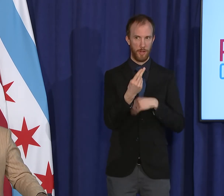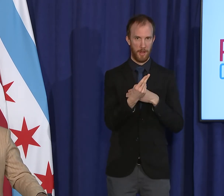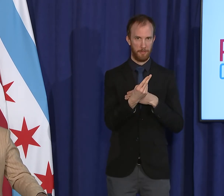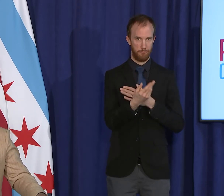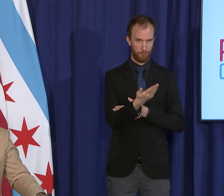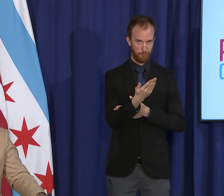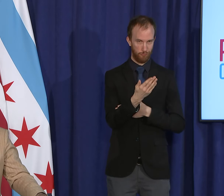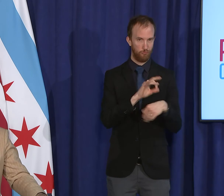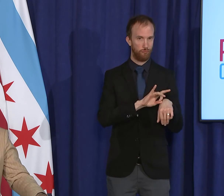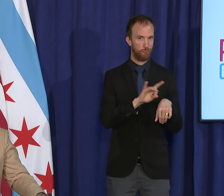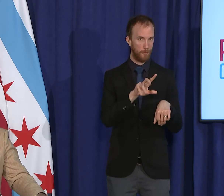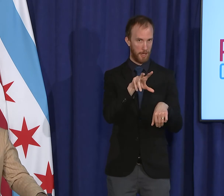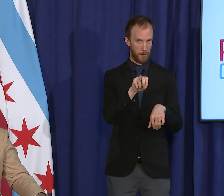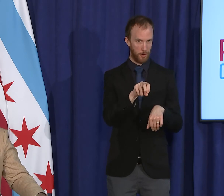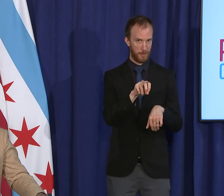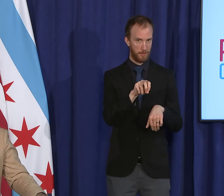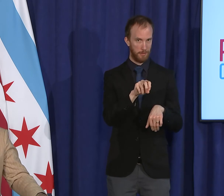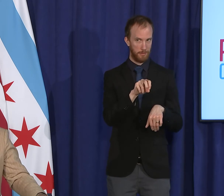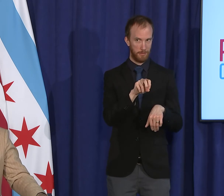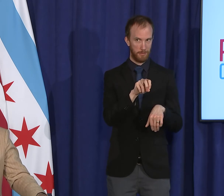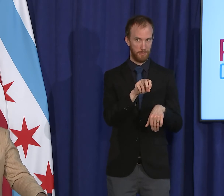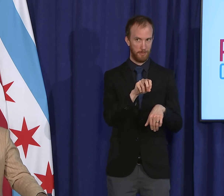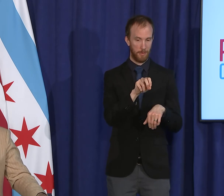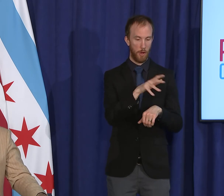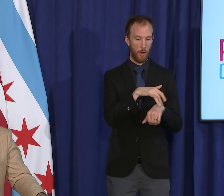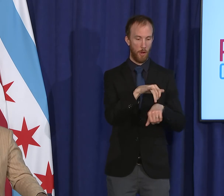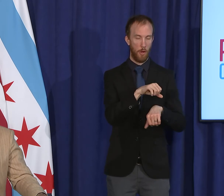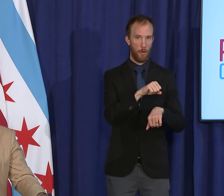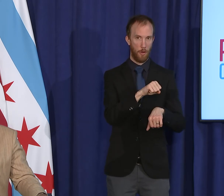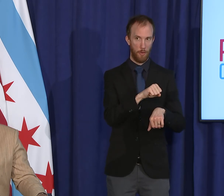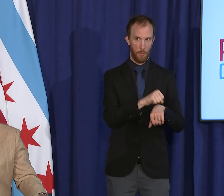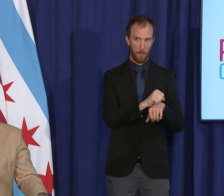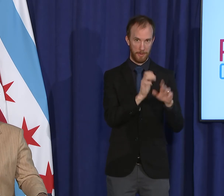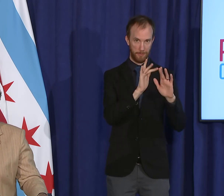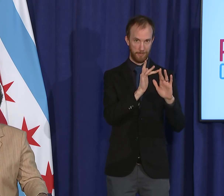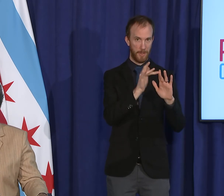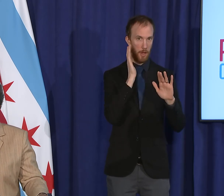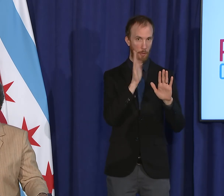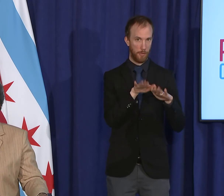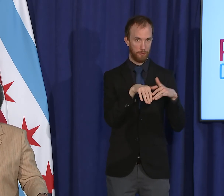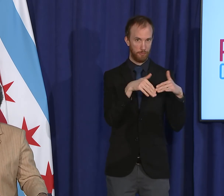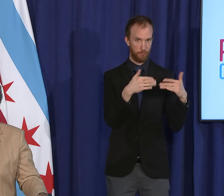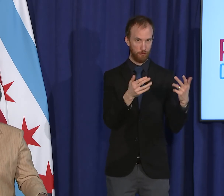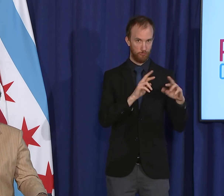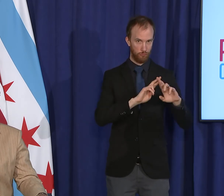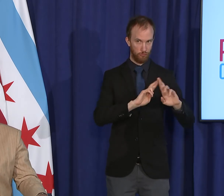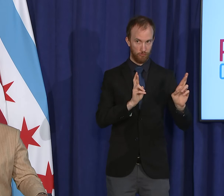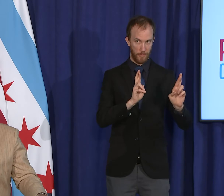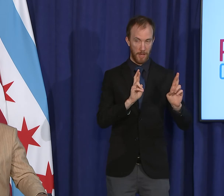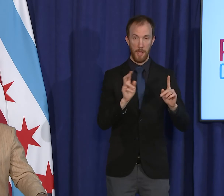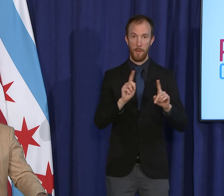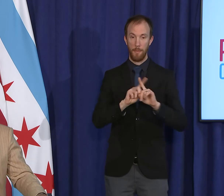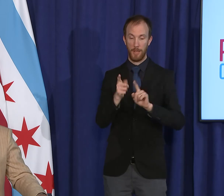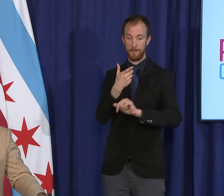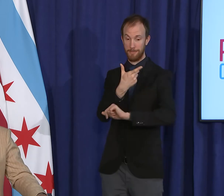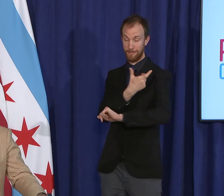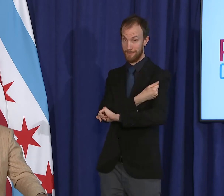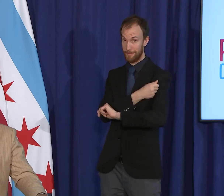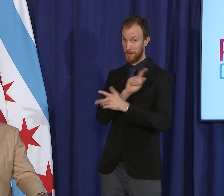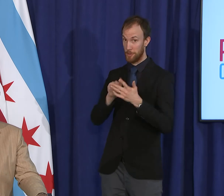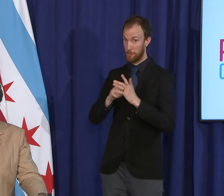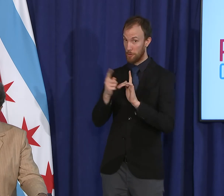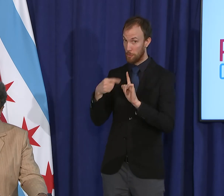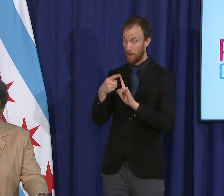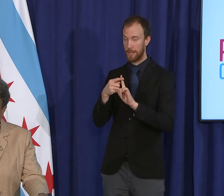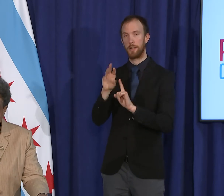when the appointment portal will open. But the shots in the arms begins when? March 10th, Still on March 10th.